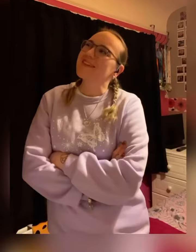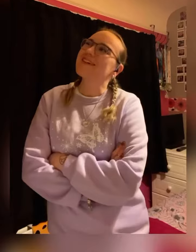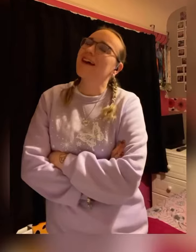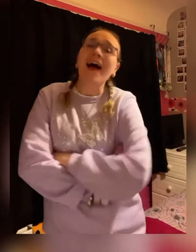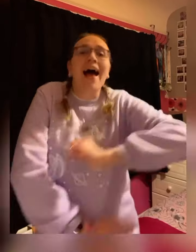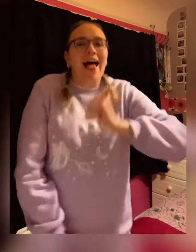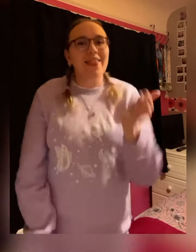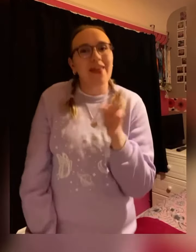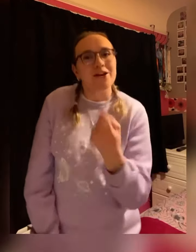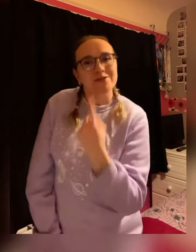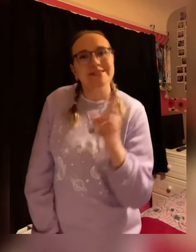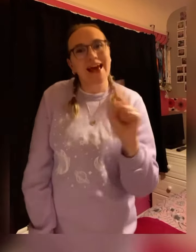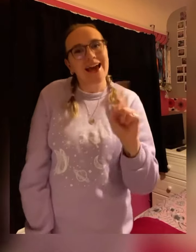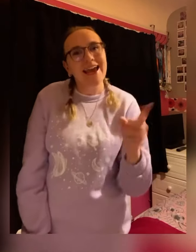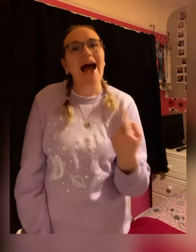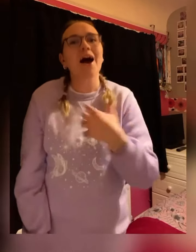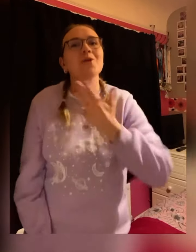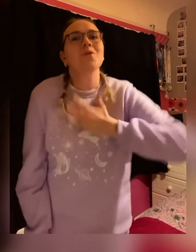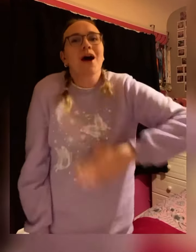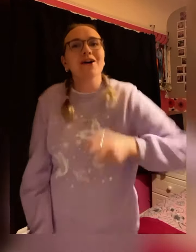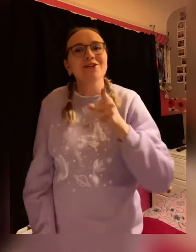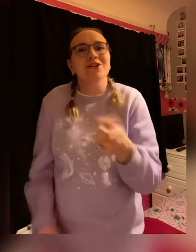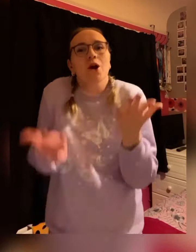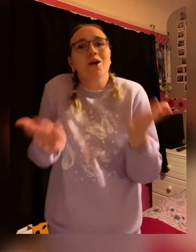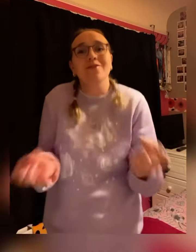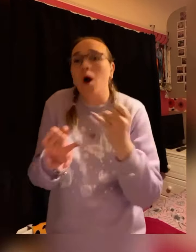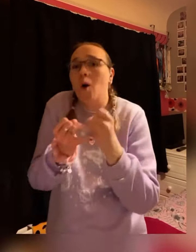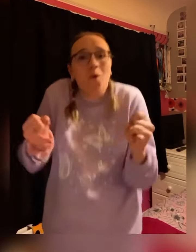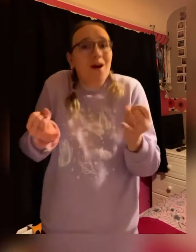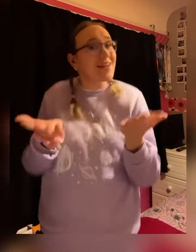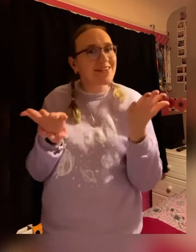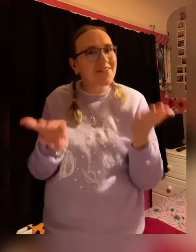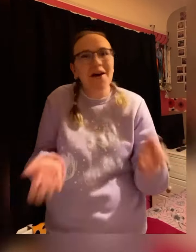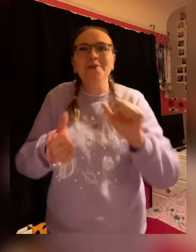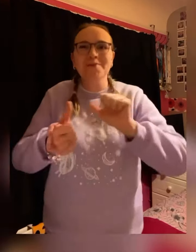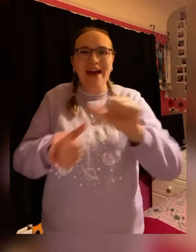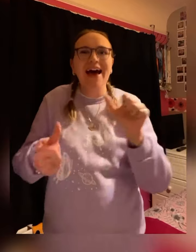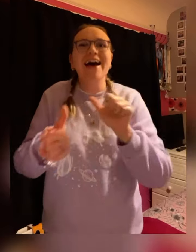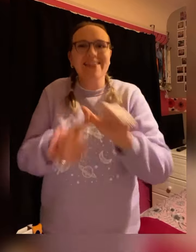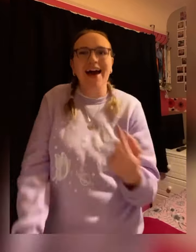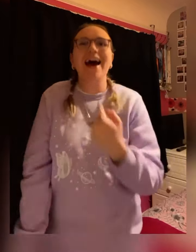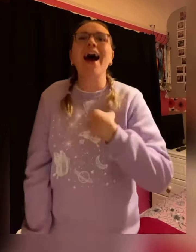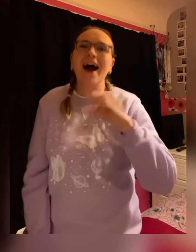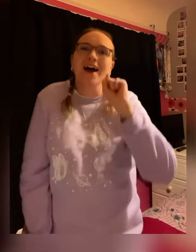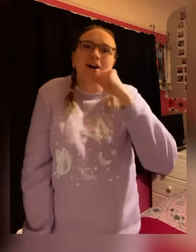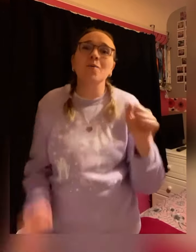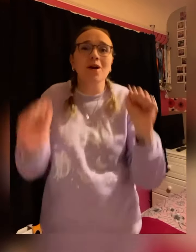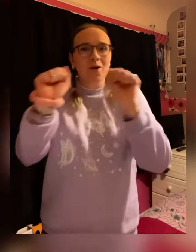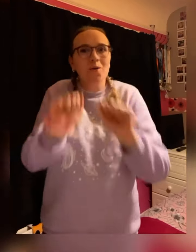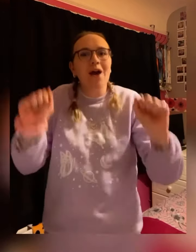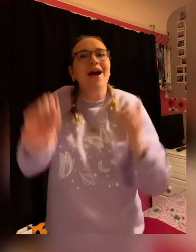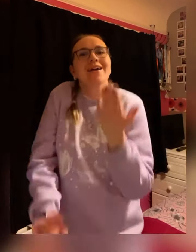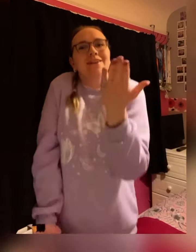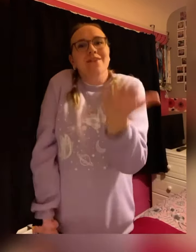And then you say, I want you, but where's it for better? I would wait for it